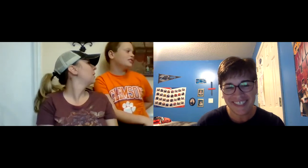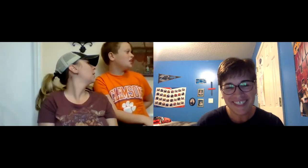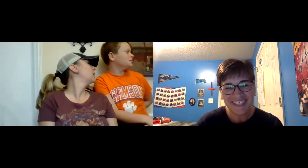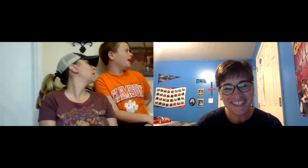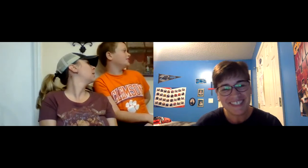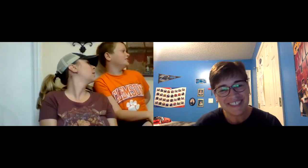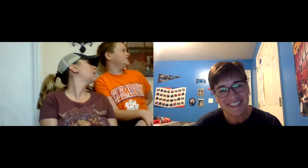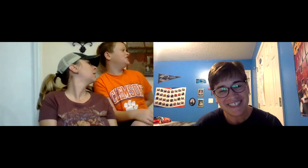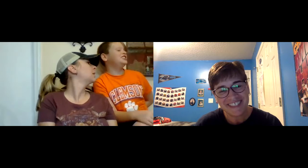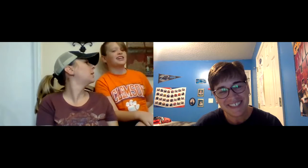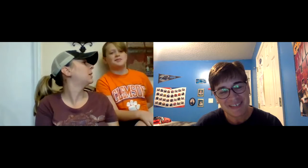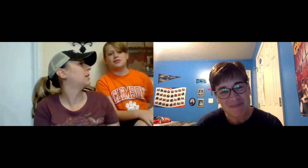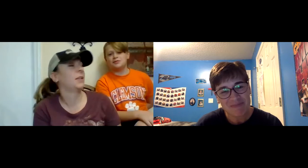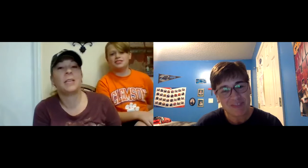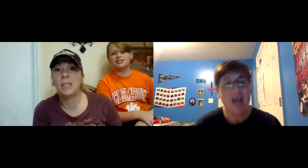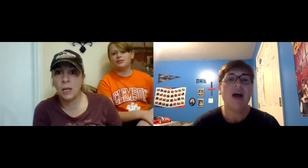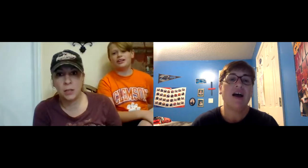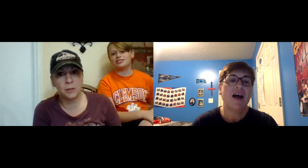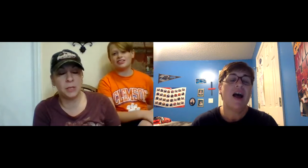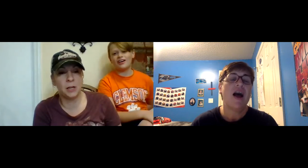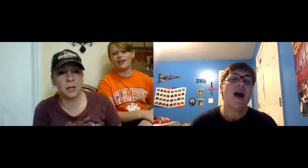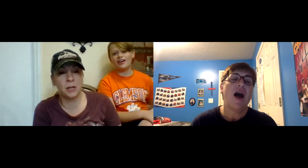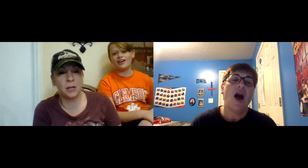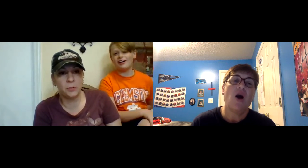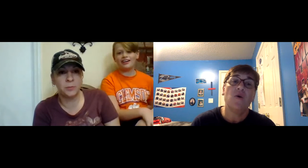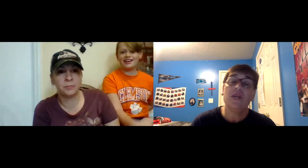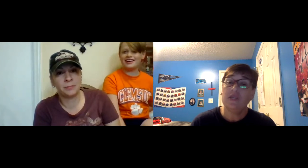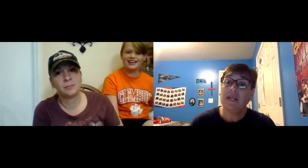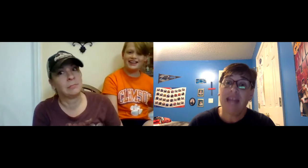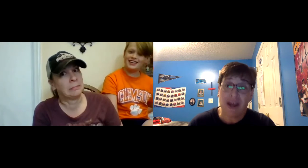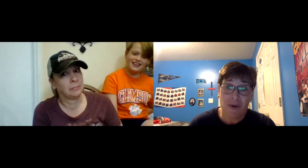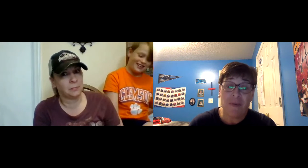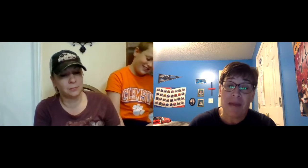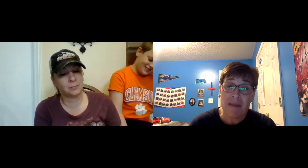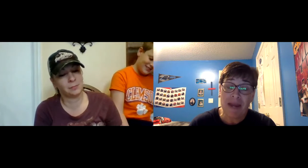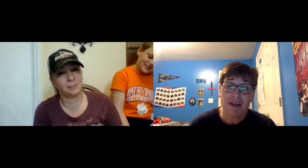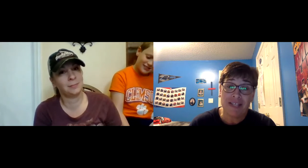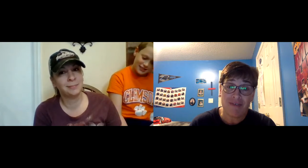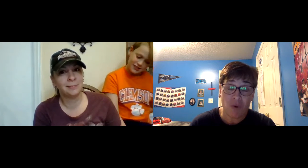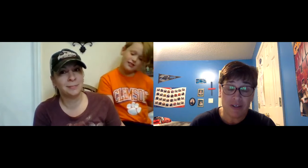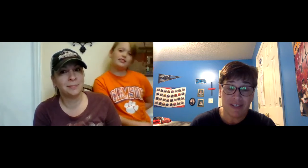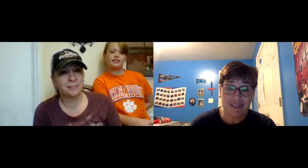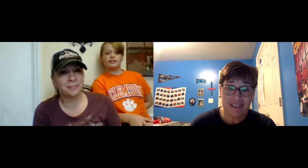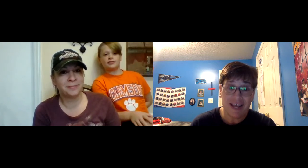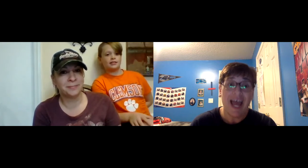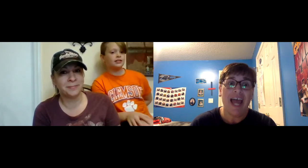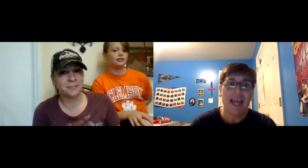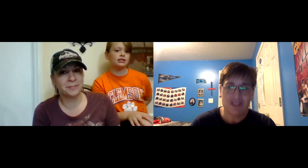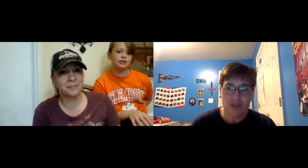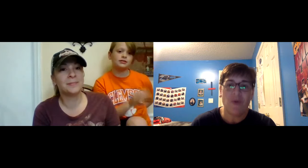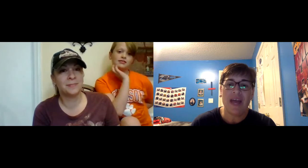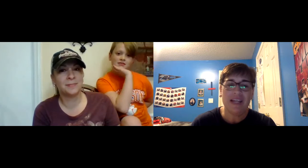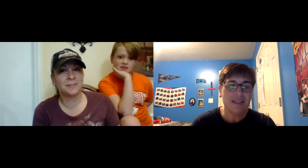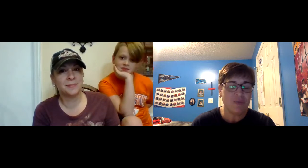Our dog Madison eats chicken poop. She says Yeah, you it's have to be careful. oh, now my parents have horses.